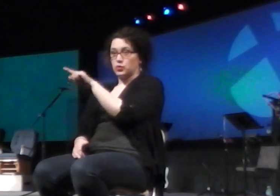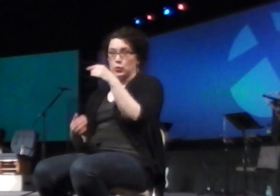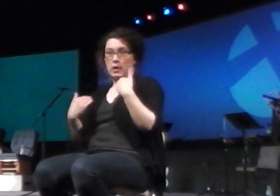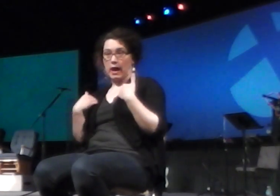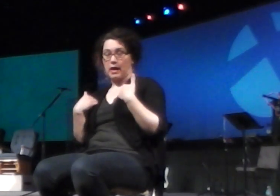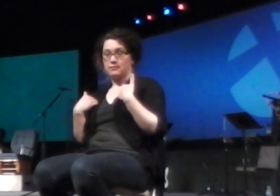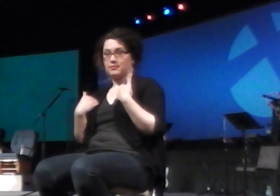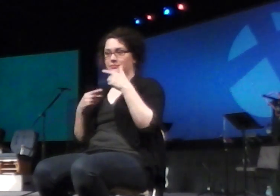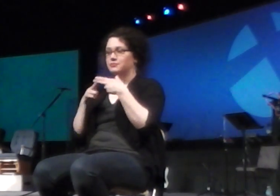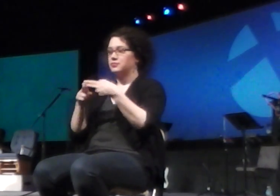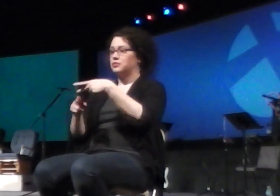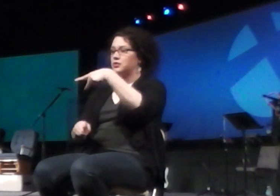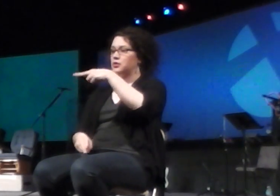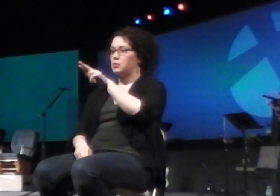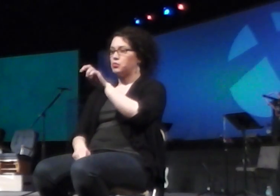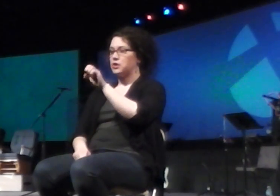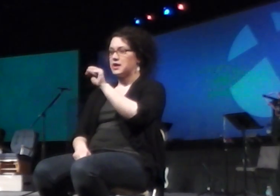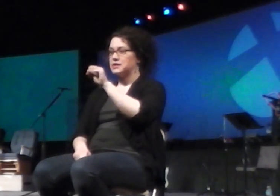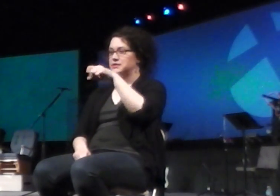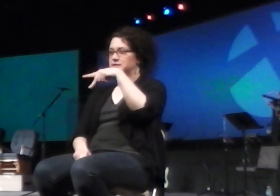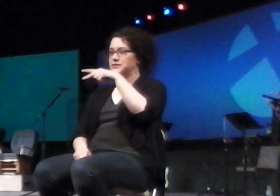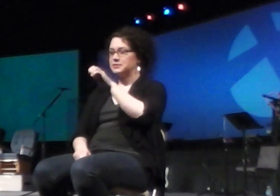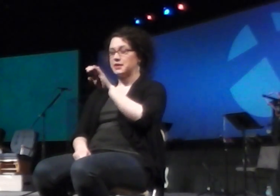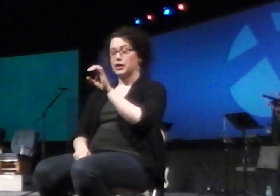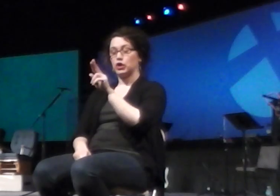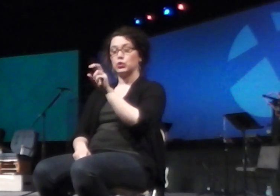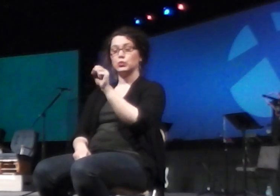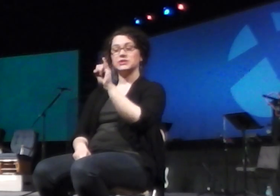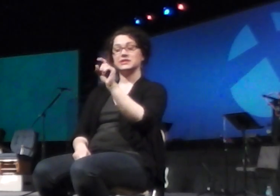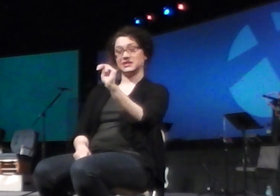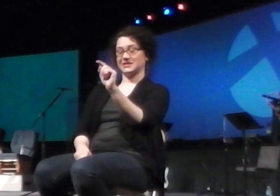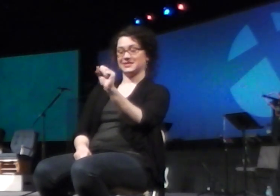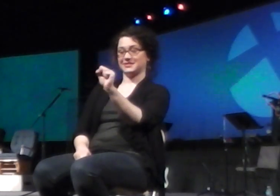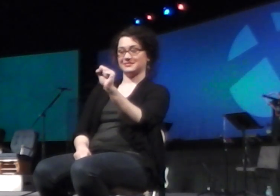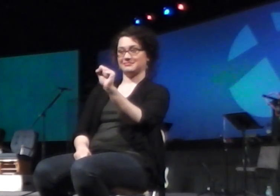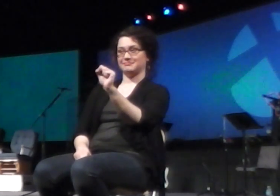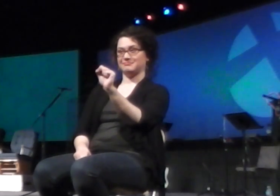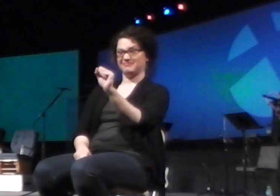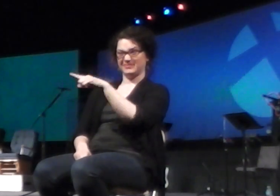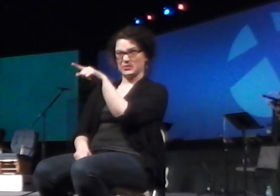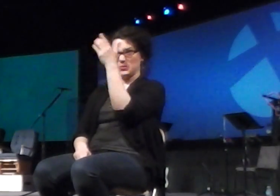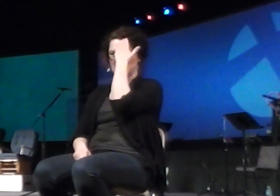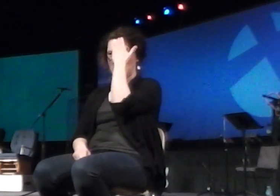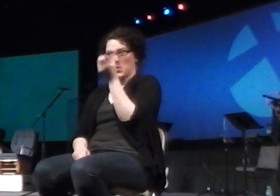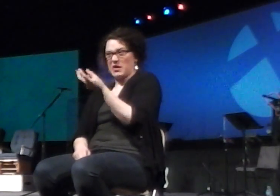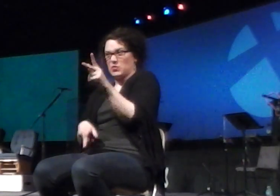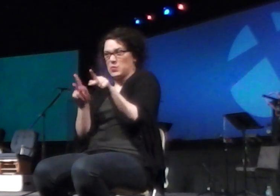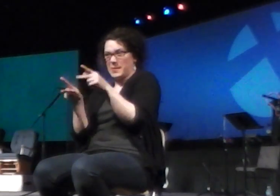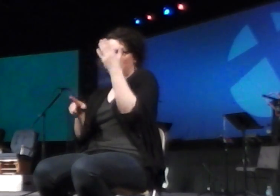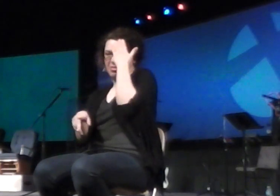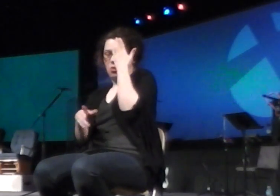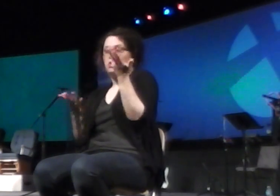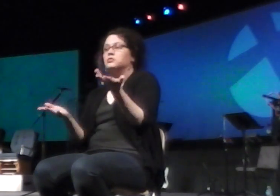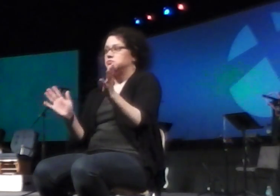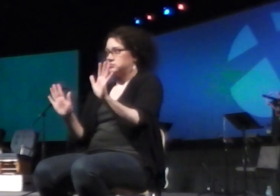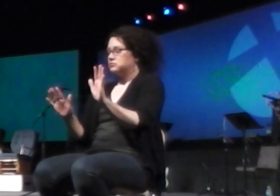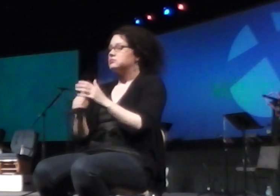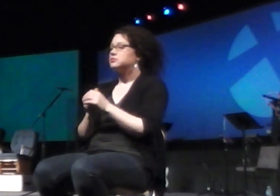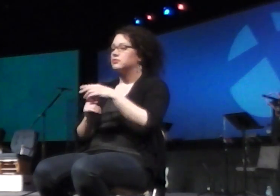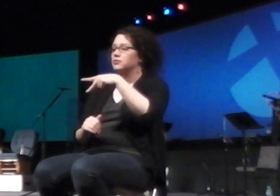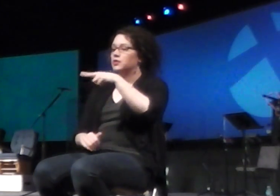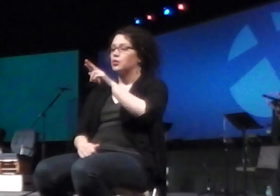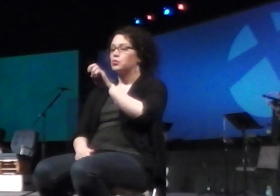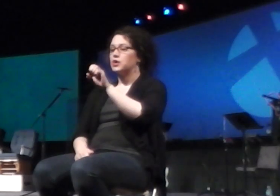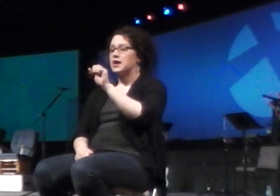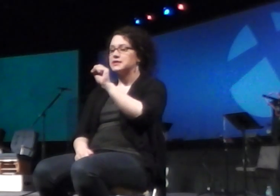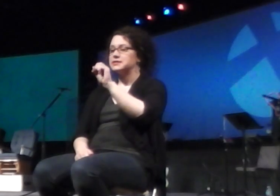called presbycusis. Has anybody ever heard of presbycusis? There's been like a couple people at every service that have heard of it. So presbycusis